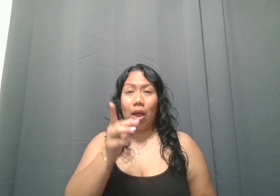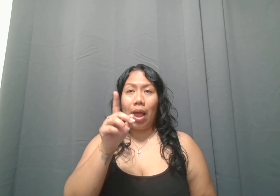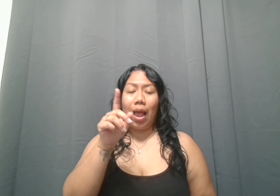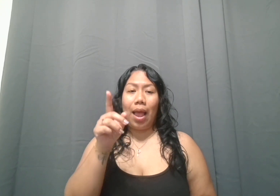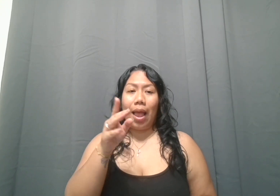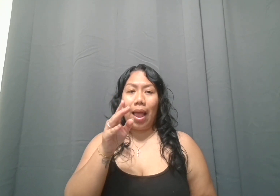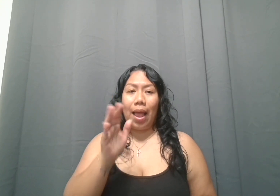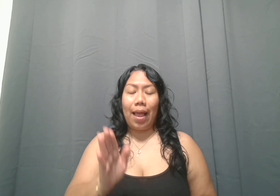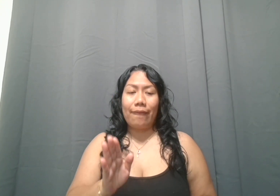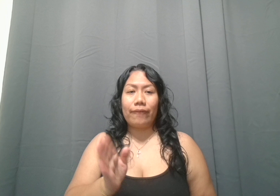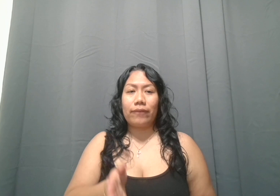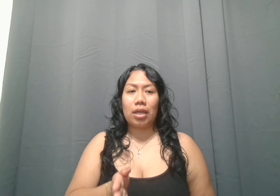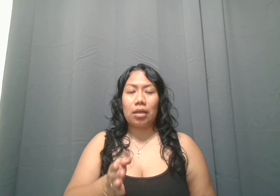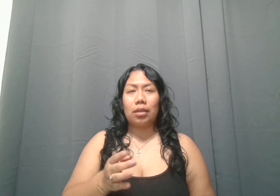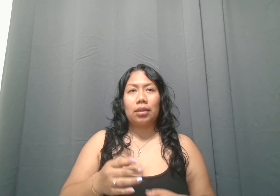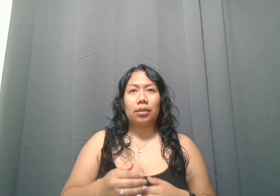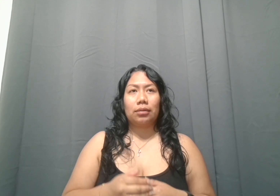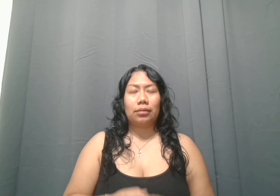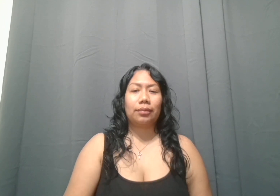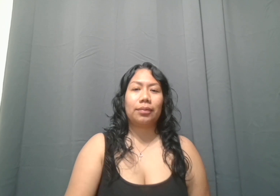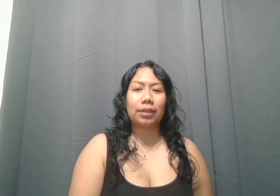the yeast and set it aside.